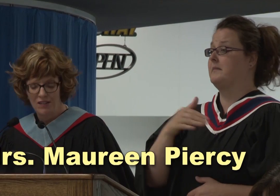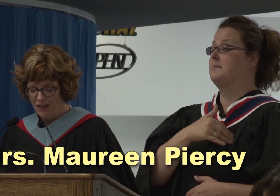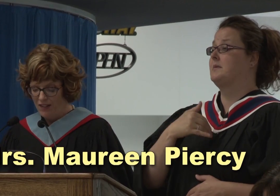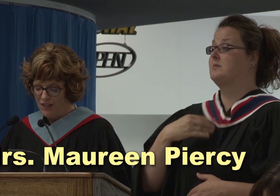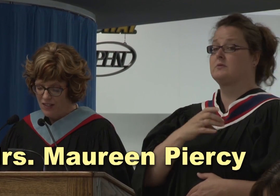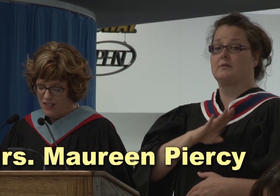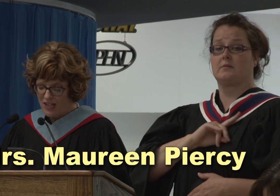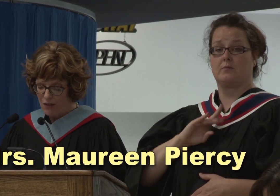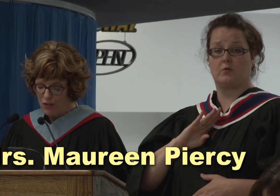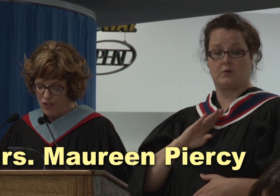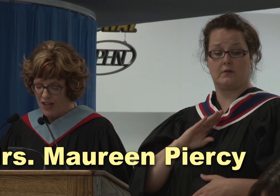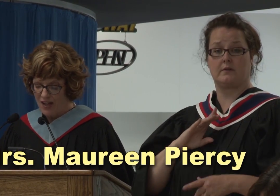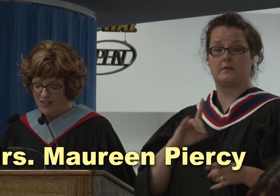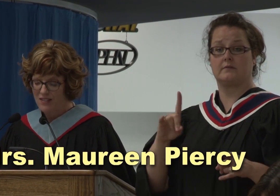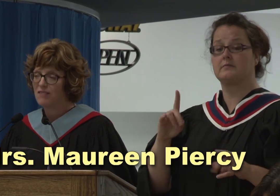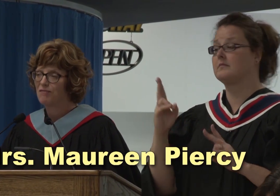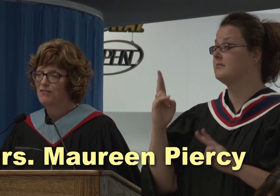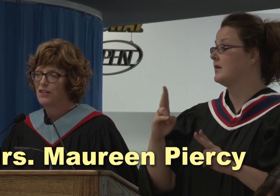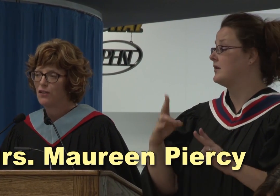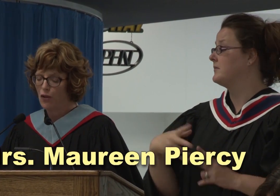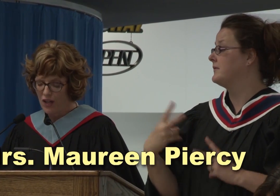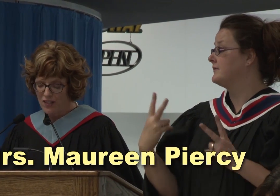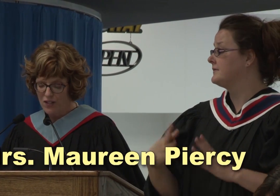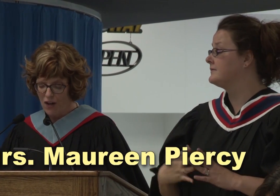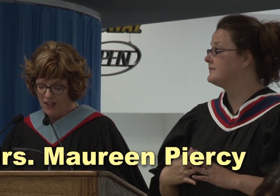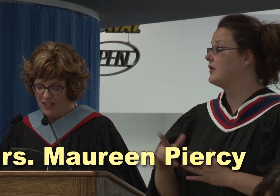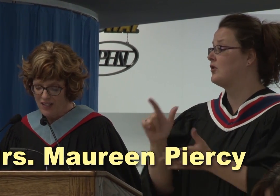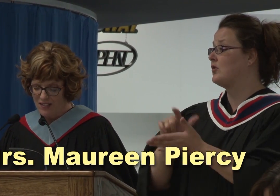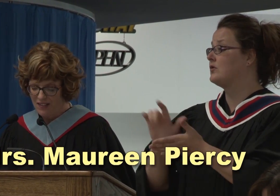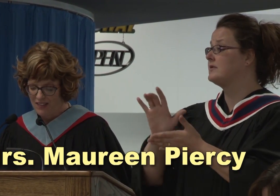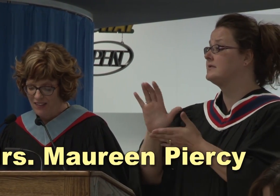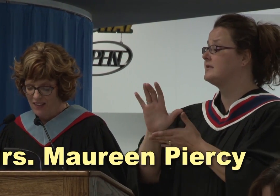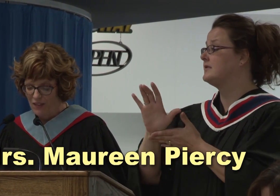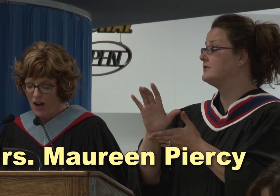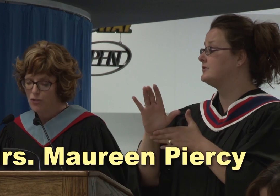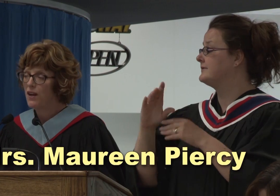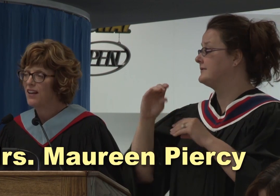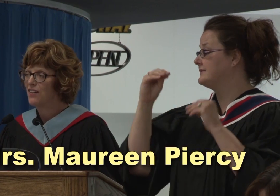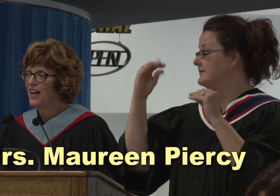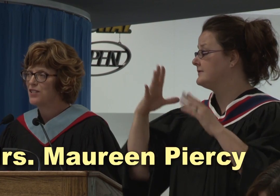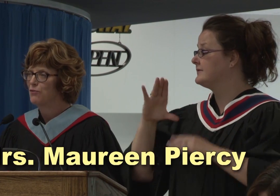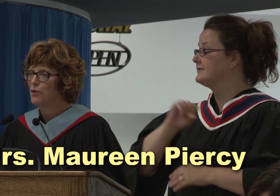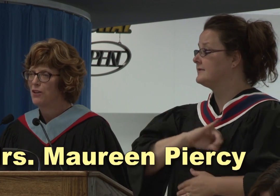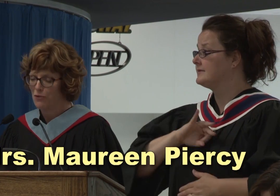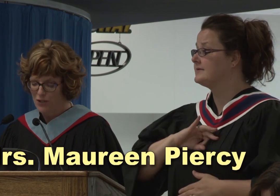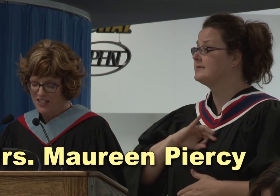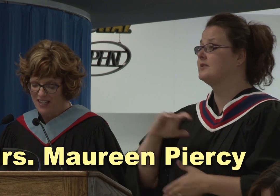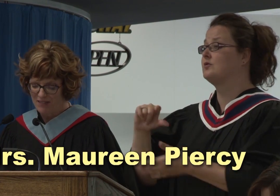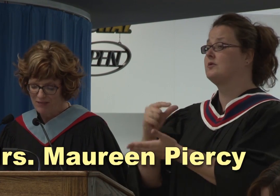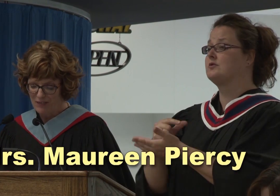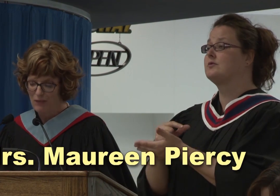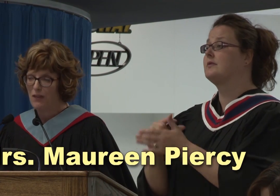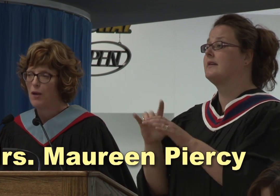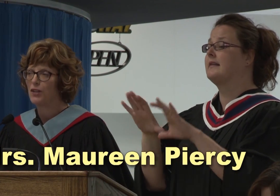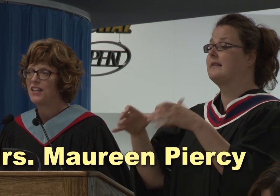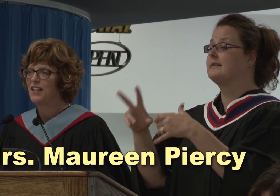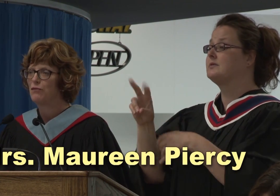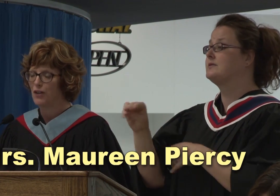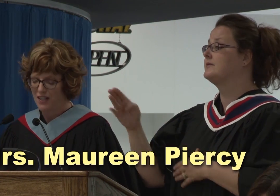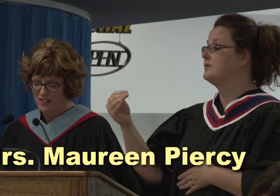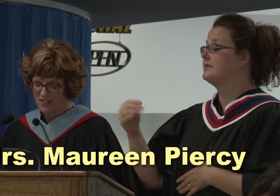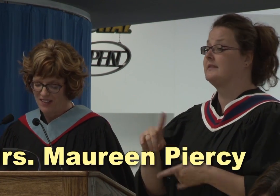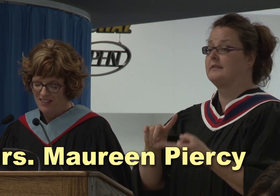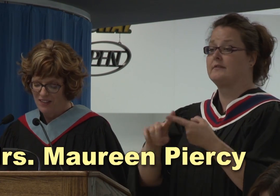board, distinguished guests, Loyalist colleagues, graduating class of 2014, family